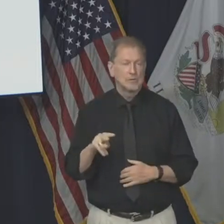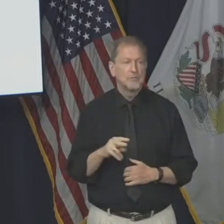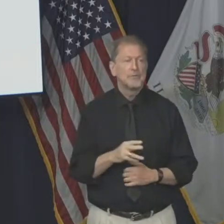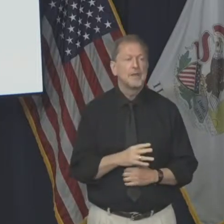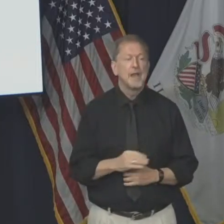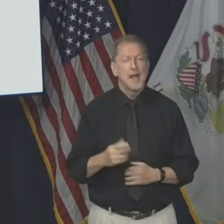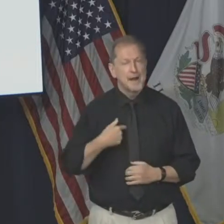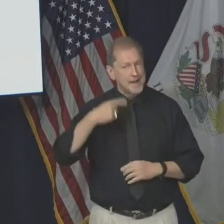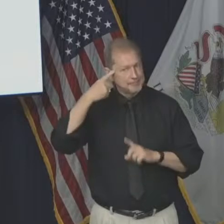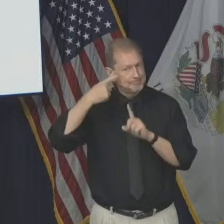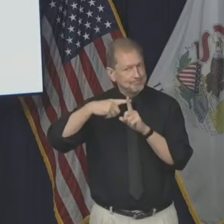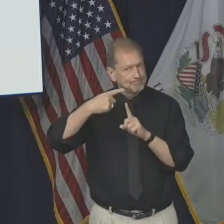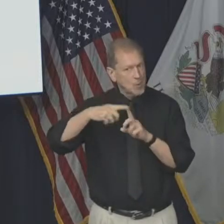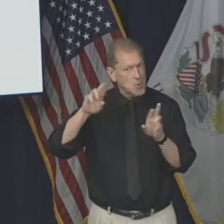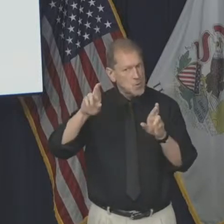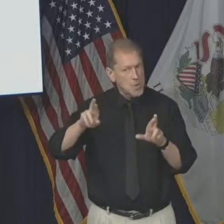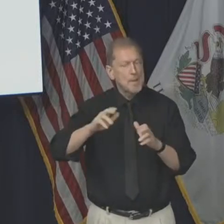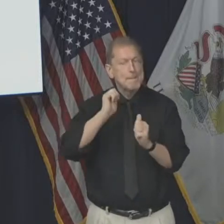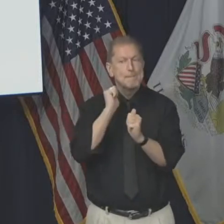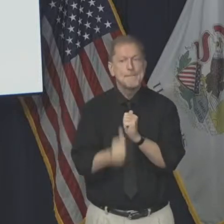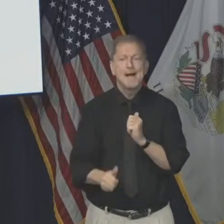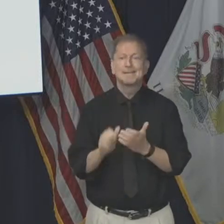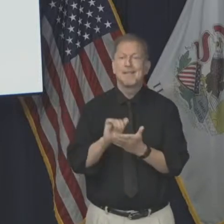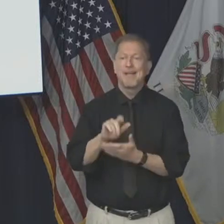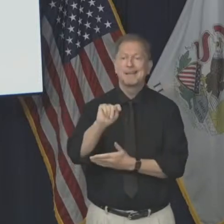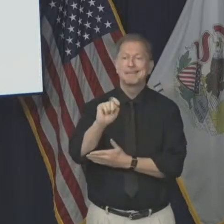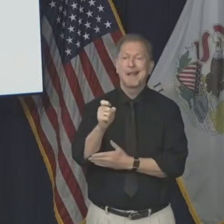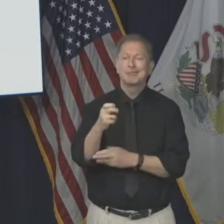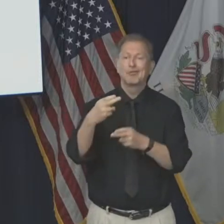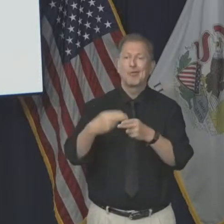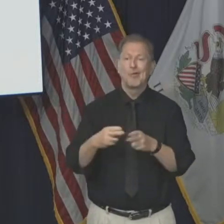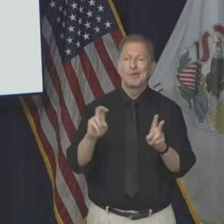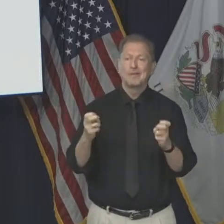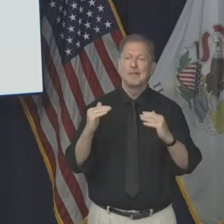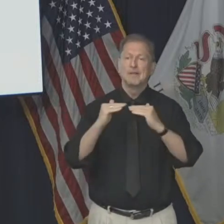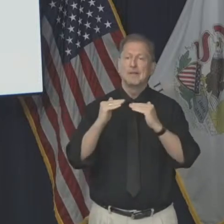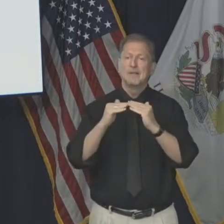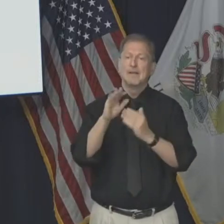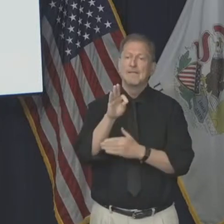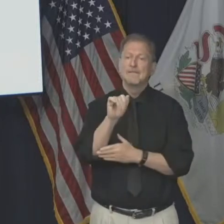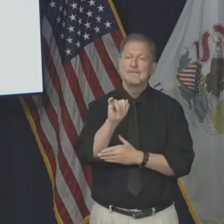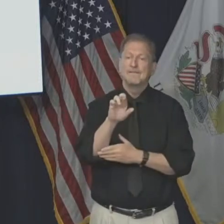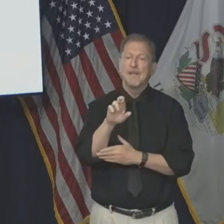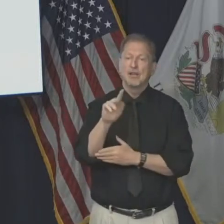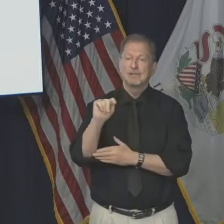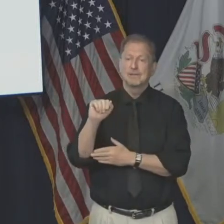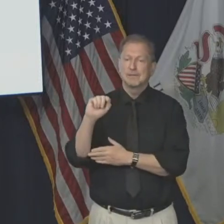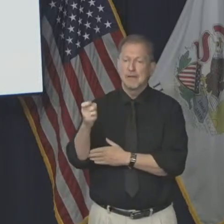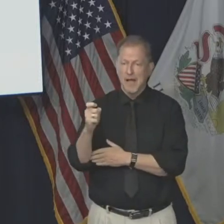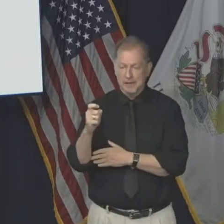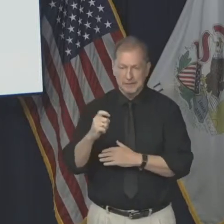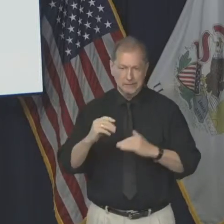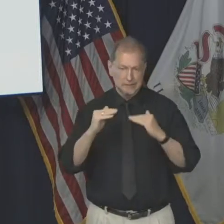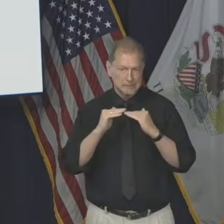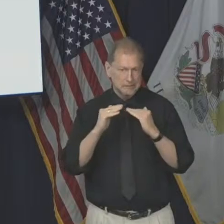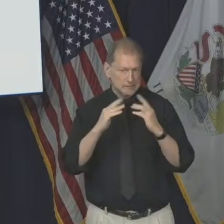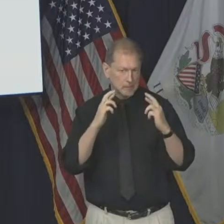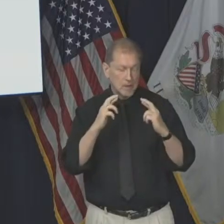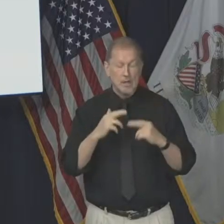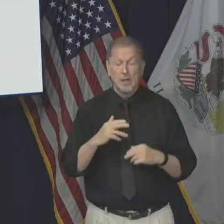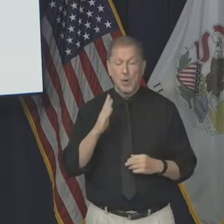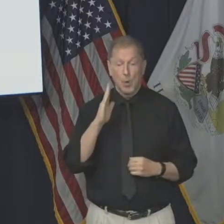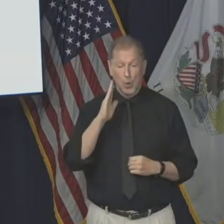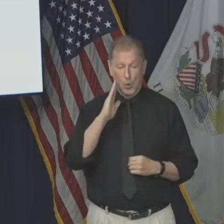I'm optimistic about the results of the election for the fair tax. And I don't know that we'll know the results